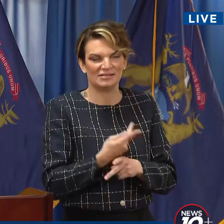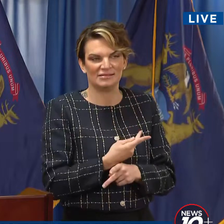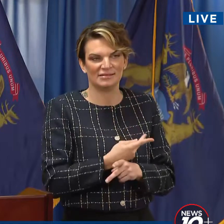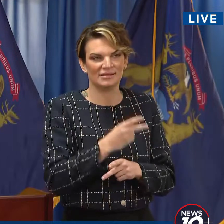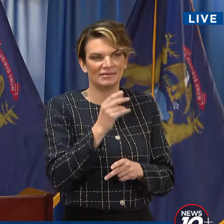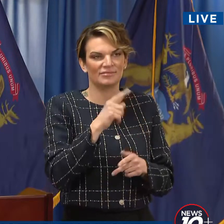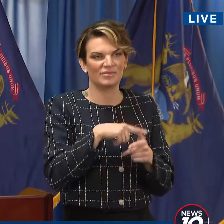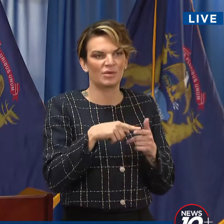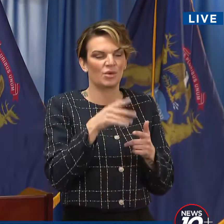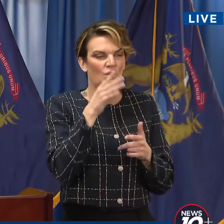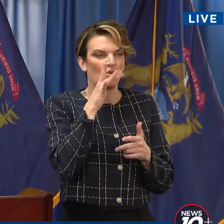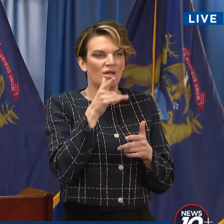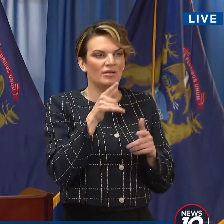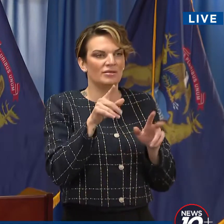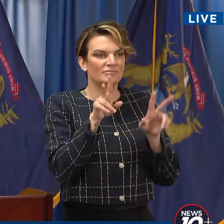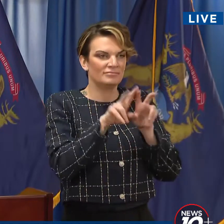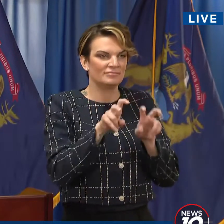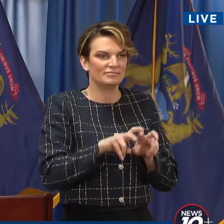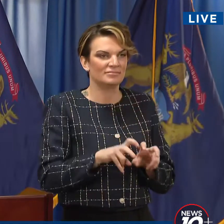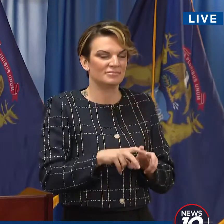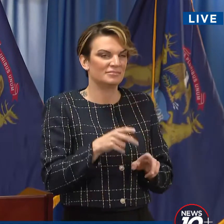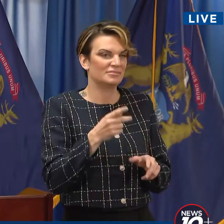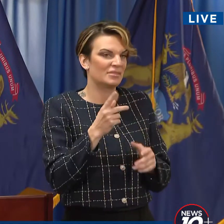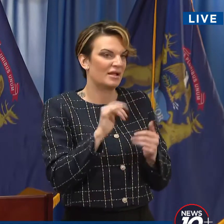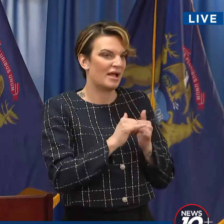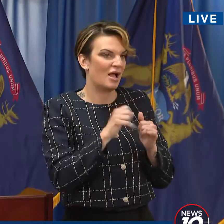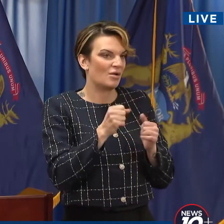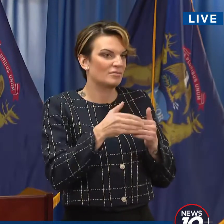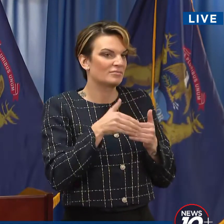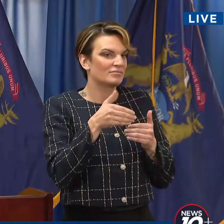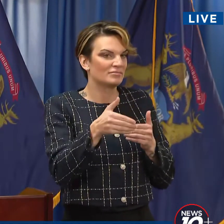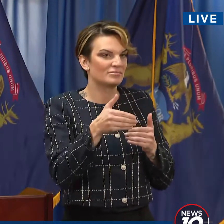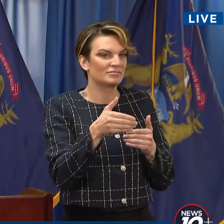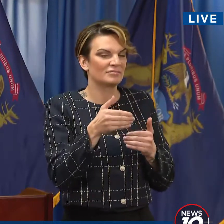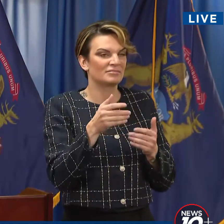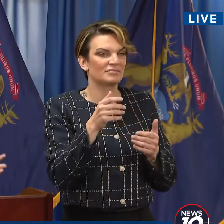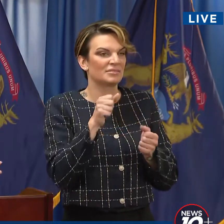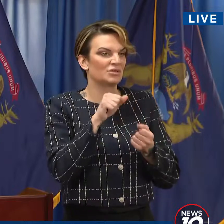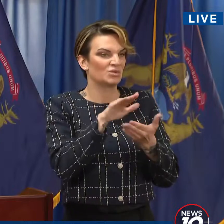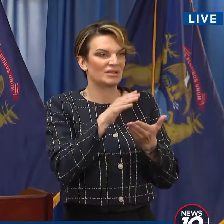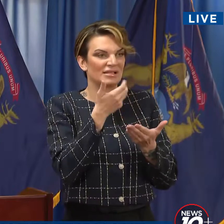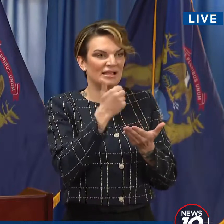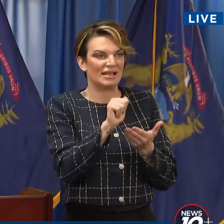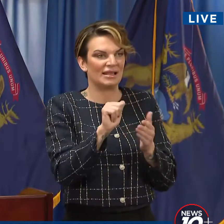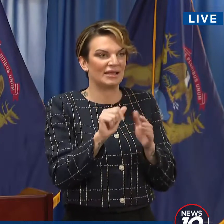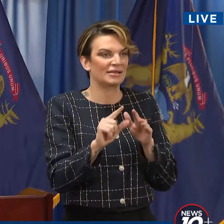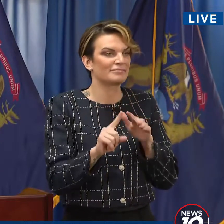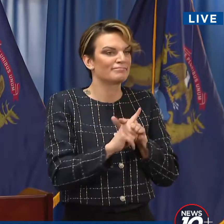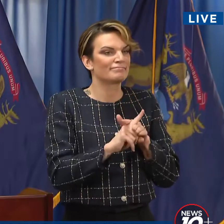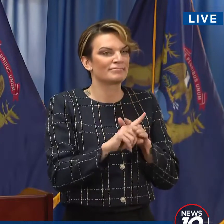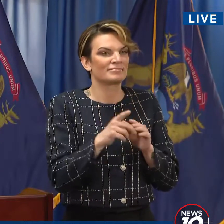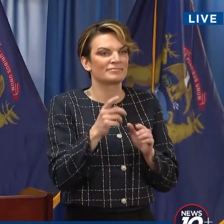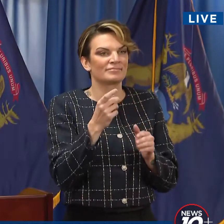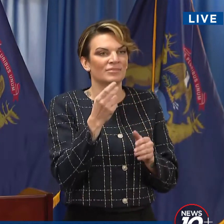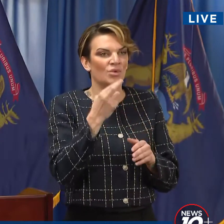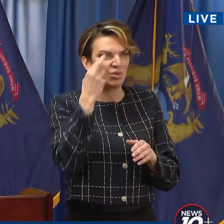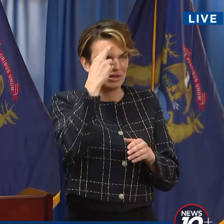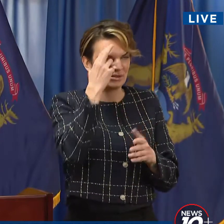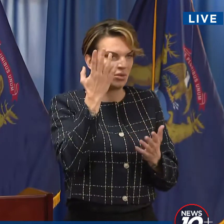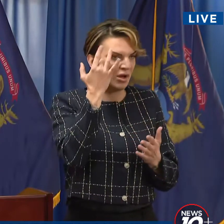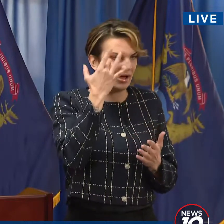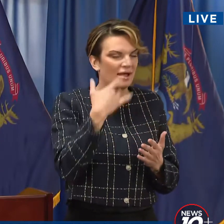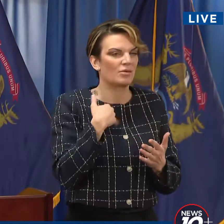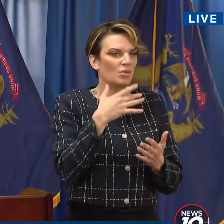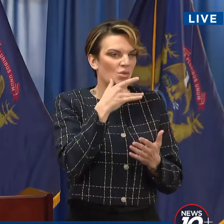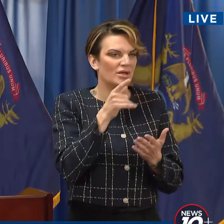assess or prognosticate how to address any dips in turnout in particular localities